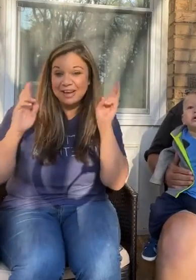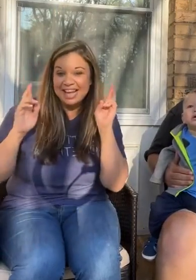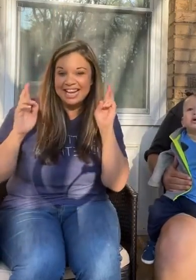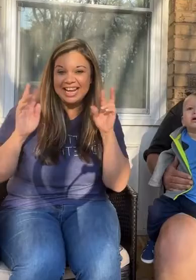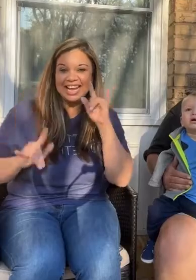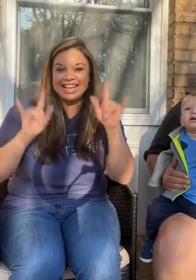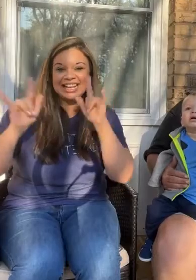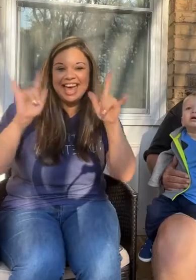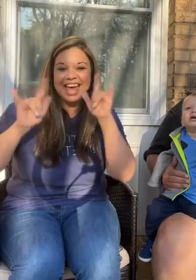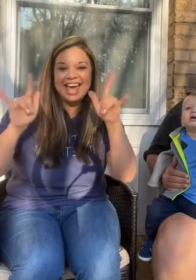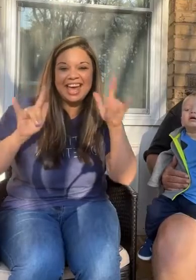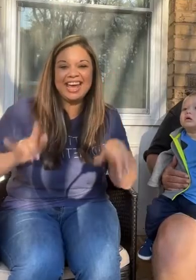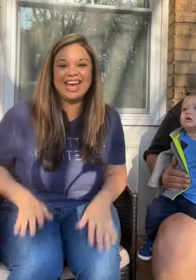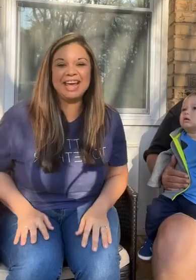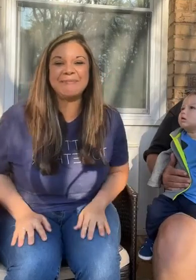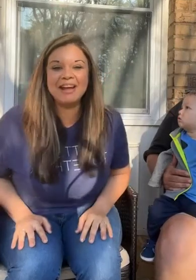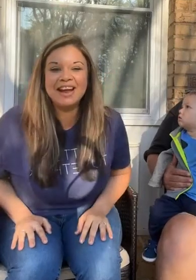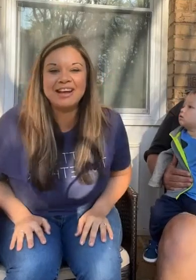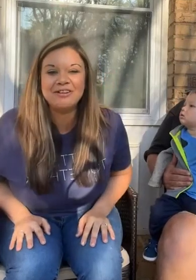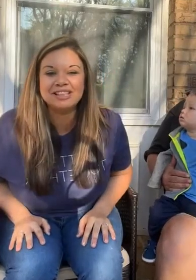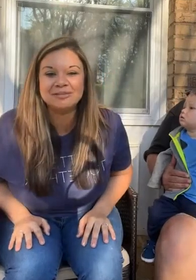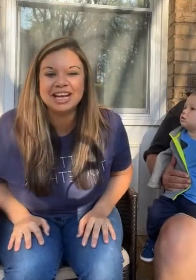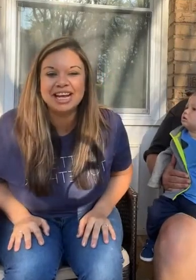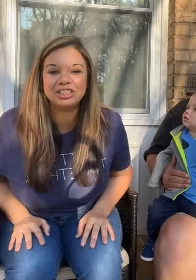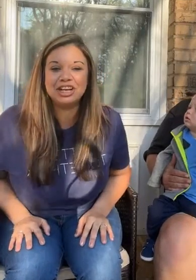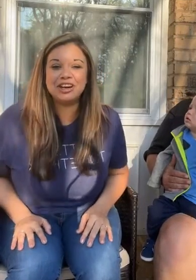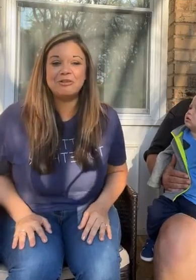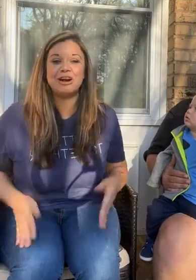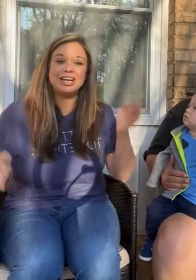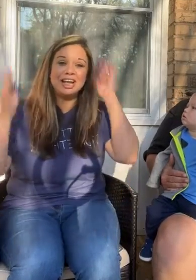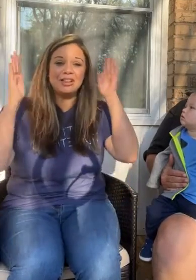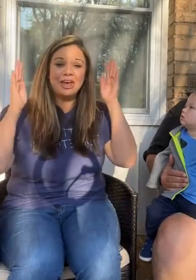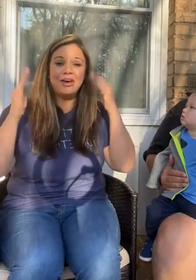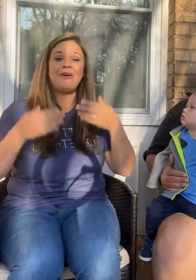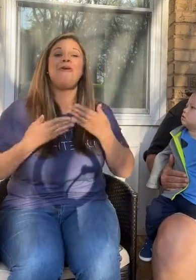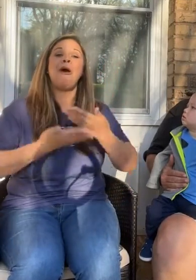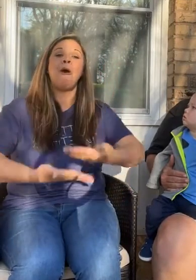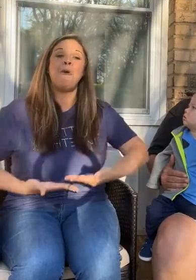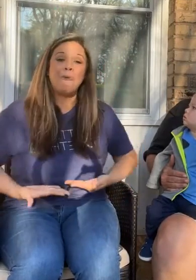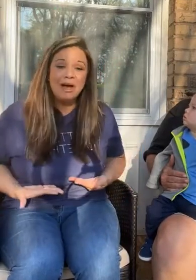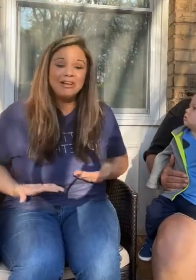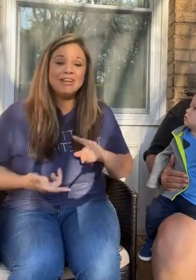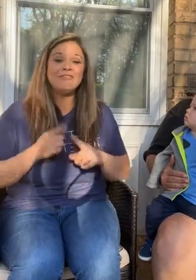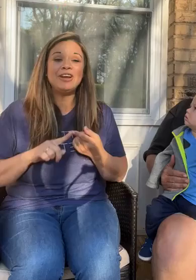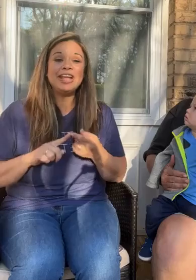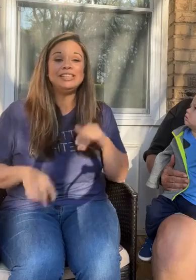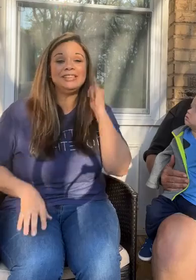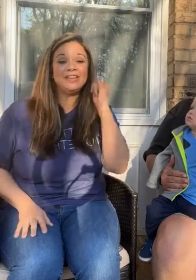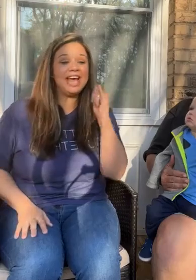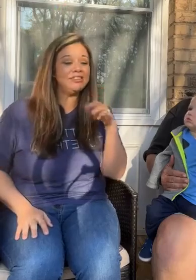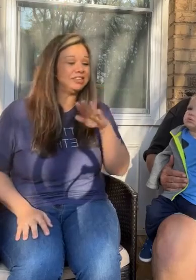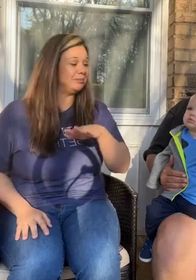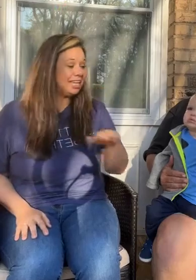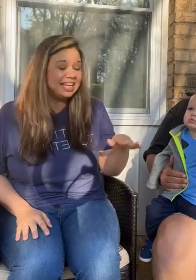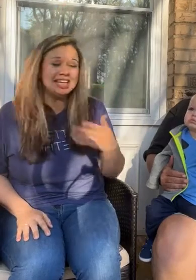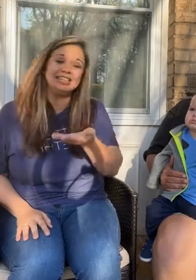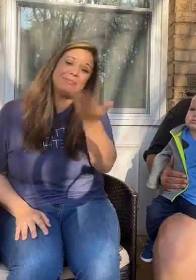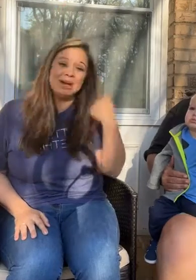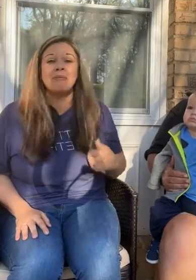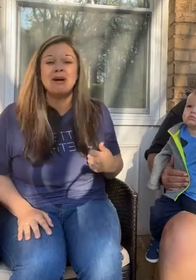ready? Yay. Hey, Mary. Who else we got? Sharon Horton. Hello. Welcome, friends. If you have some kids, bring them